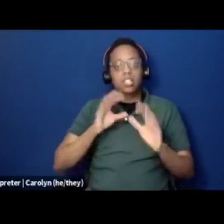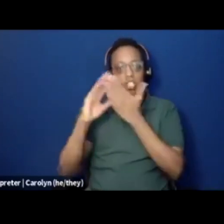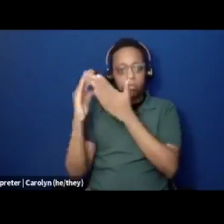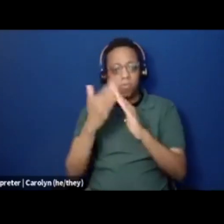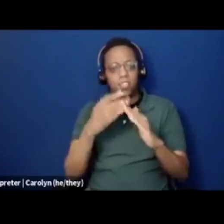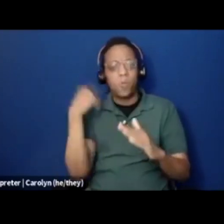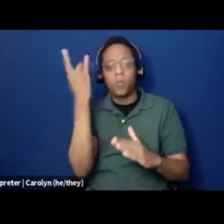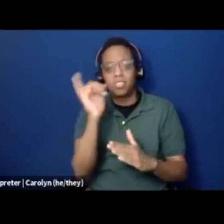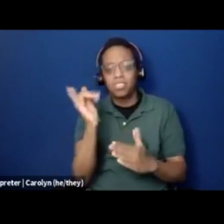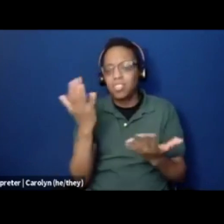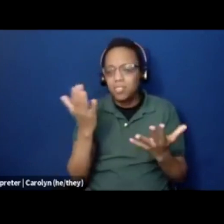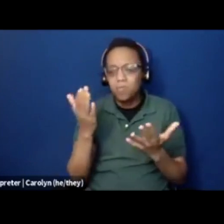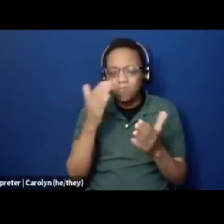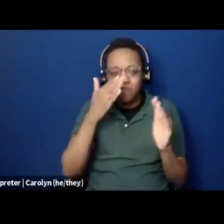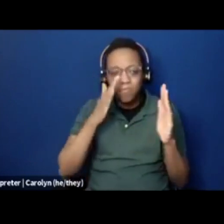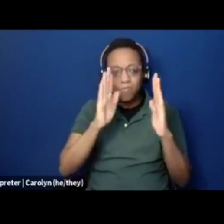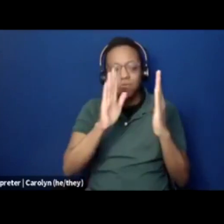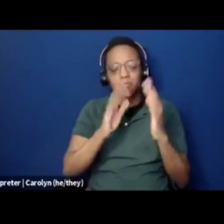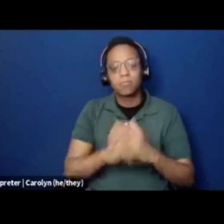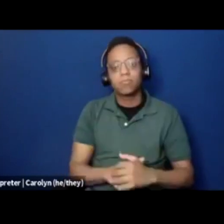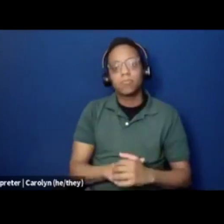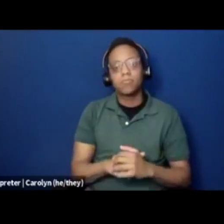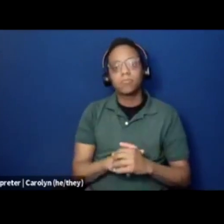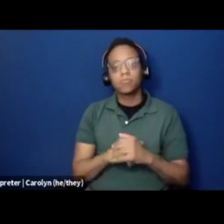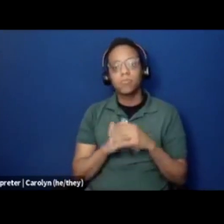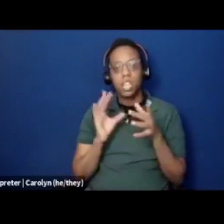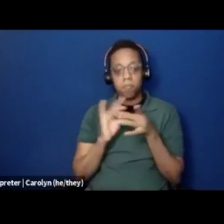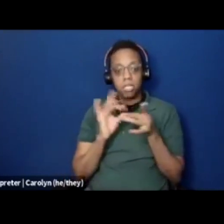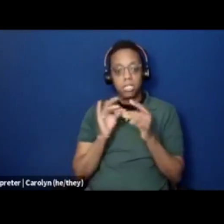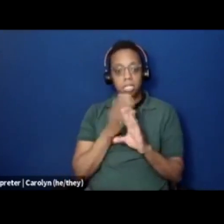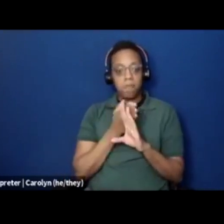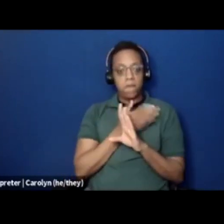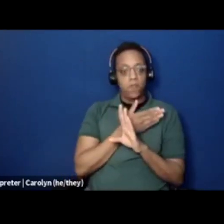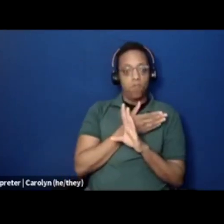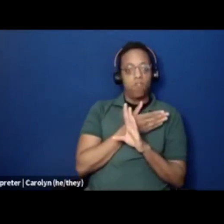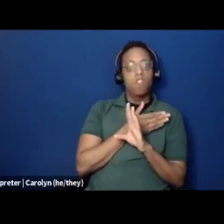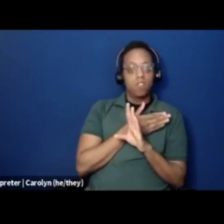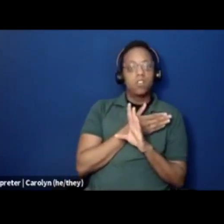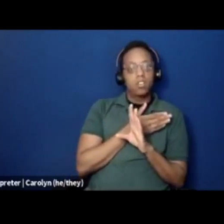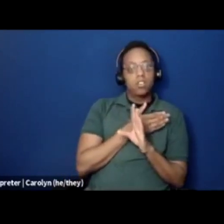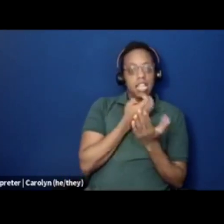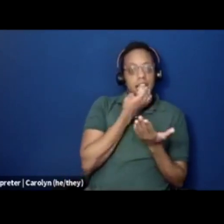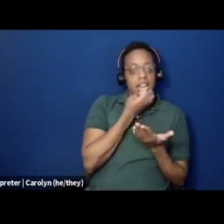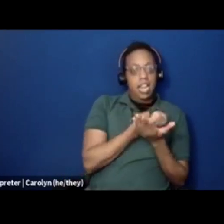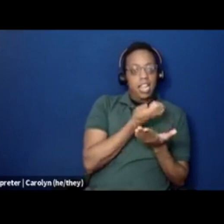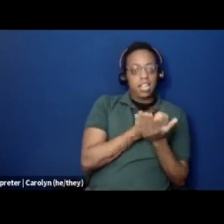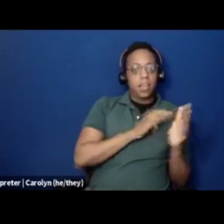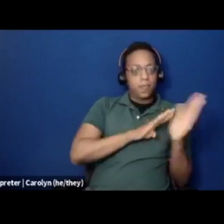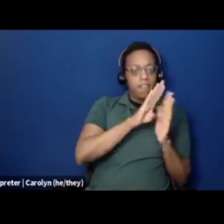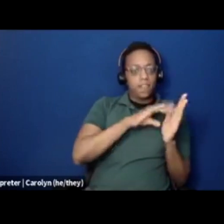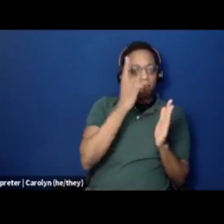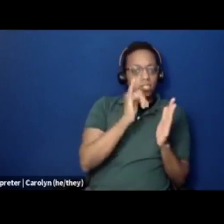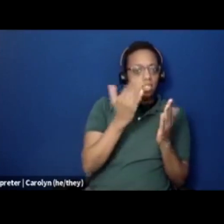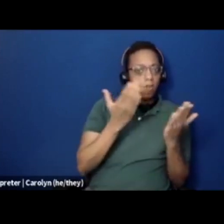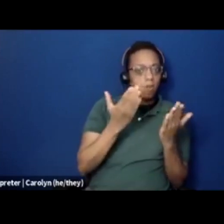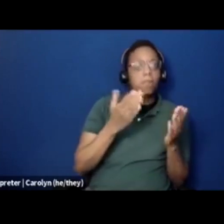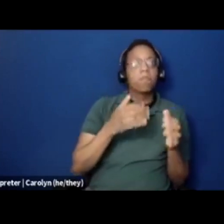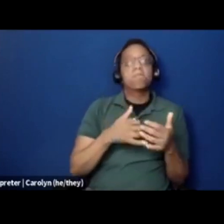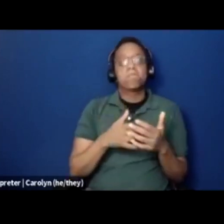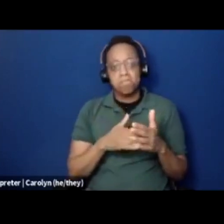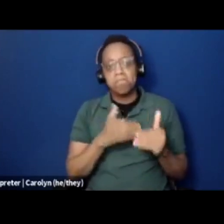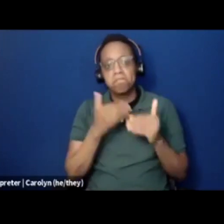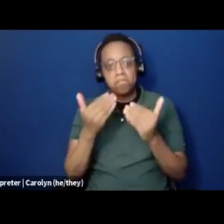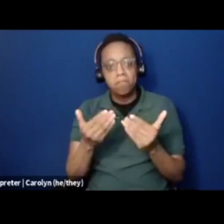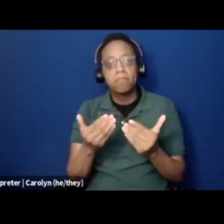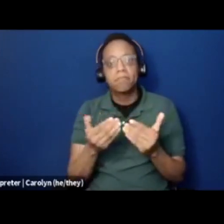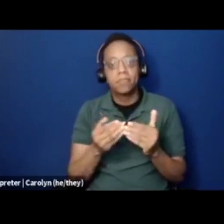And I just mentioned that earlier of what that economic development will look like for our communities. And that's true, again, creating